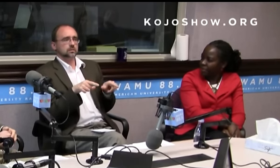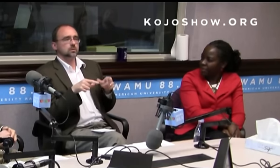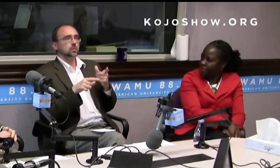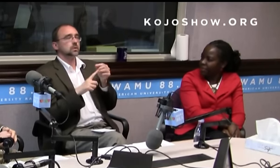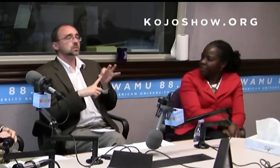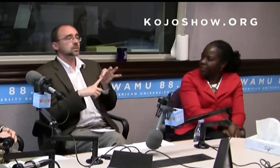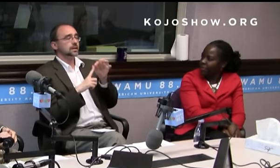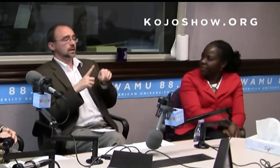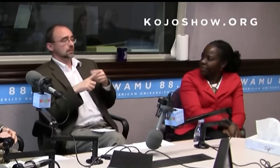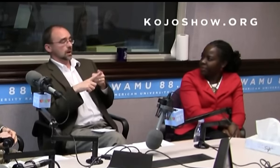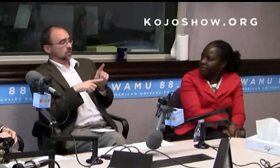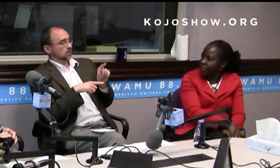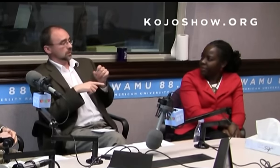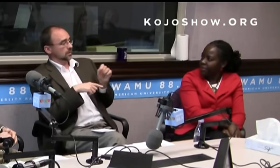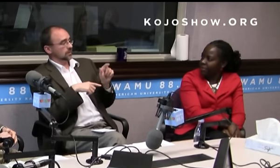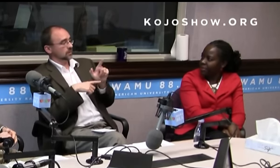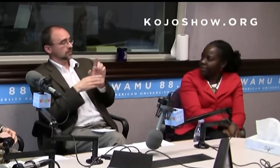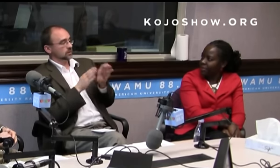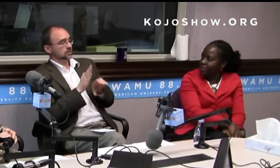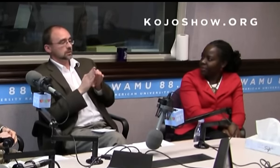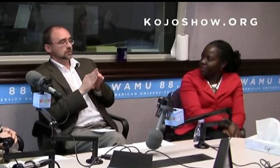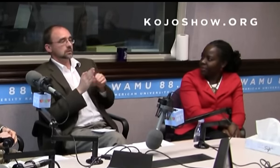time, sign language was recognized as a human language.